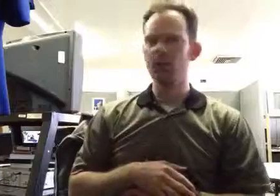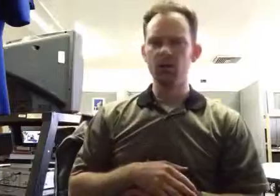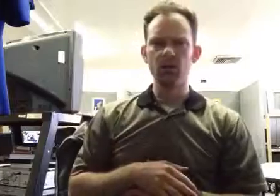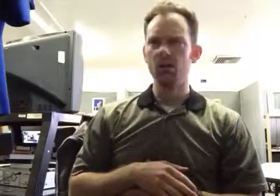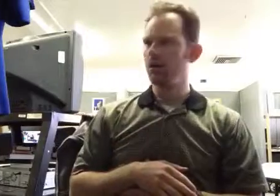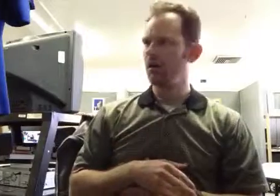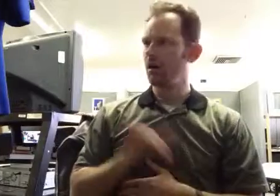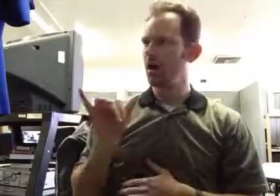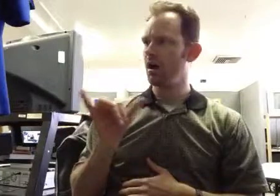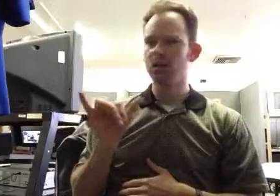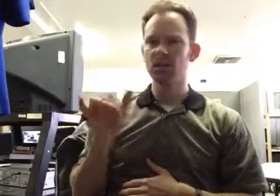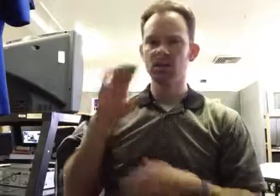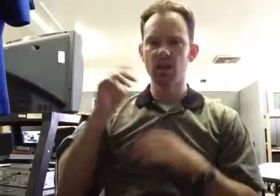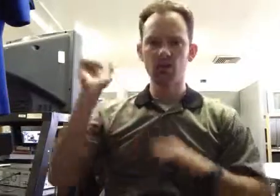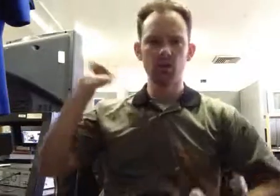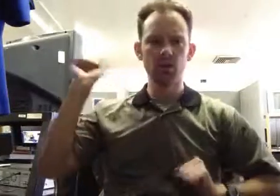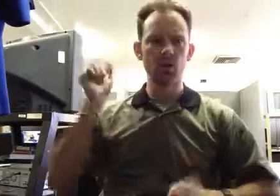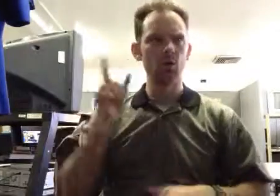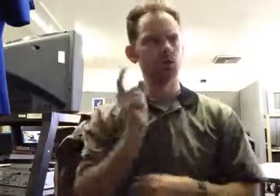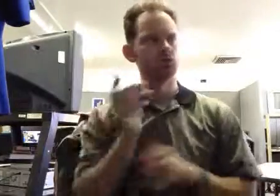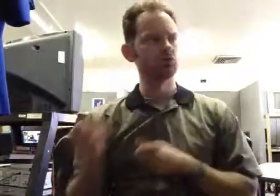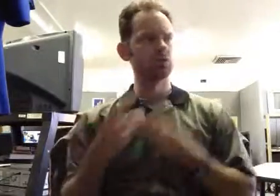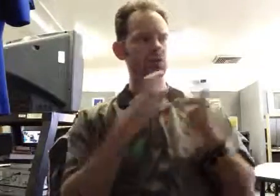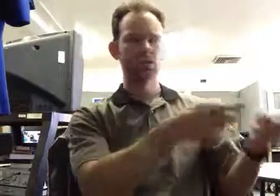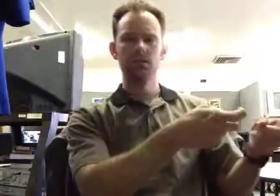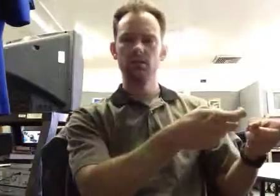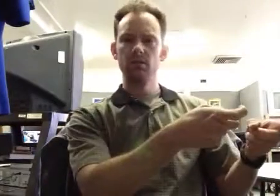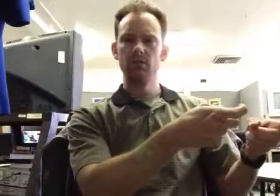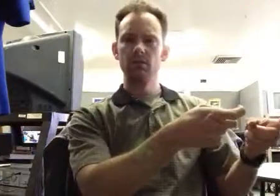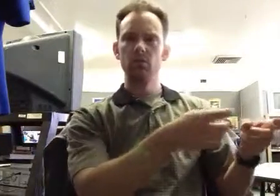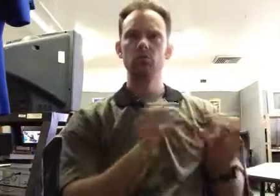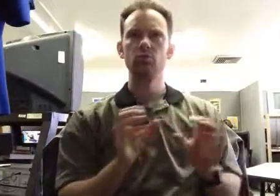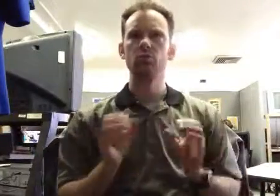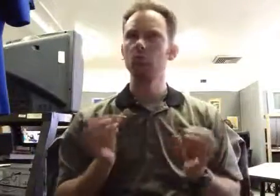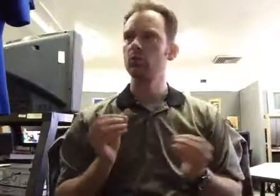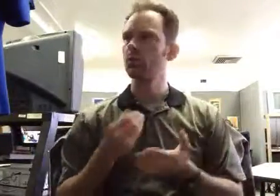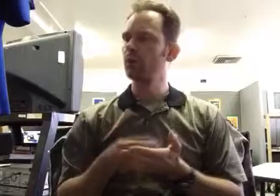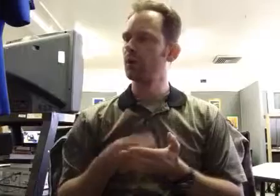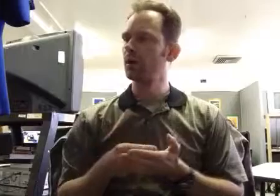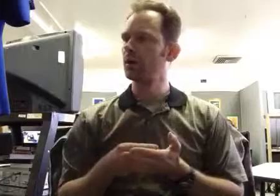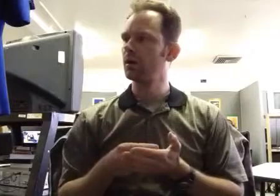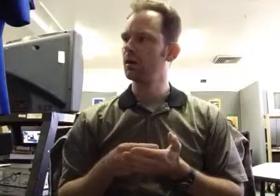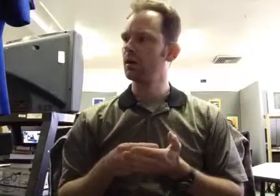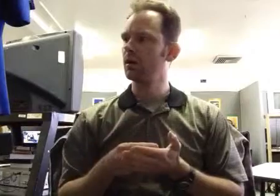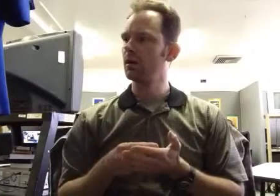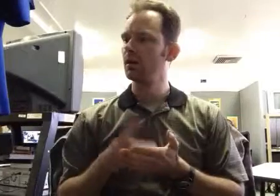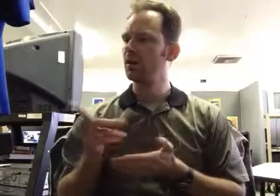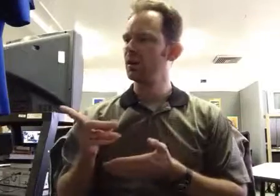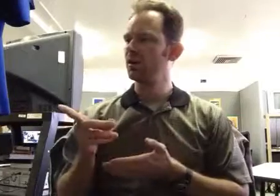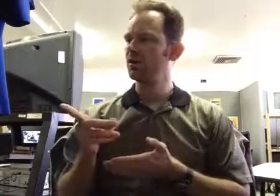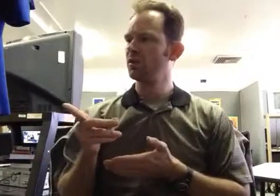couldn't believe her eyes. She knew they were Annie's. Annie didn't have any money. And besides, Annie's bathroom was salmon. Who would have picked green